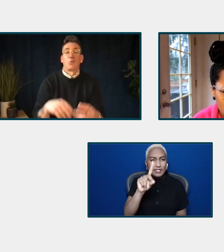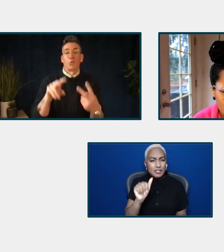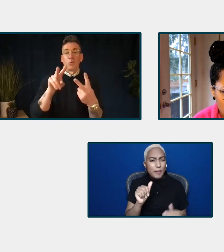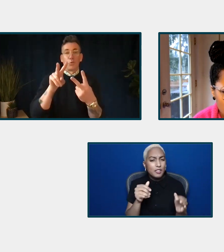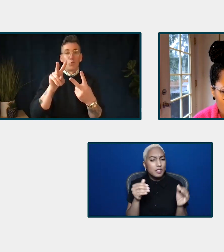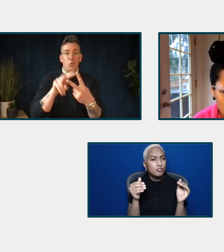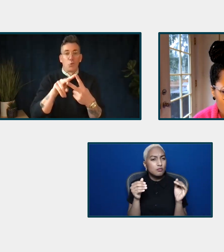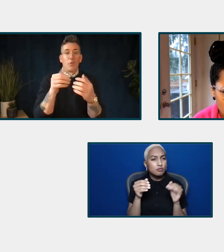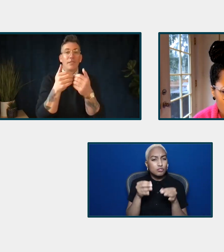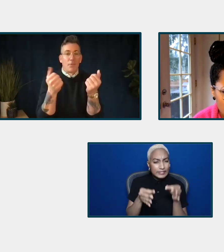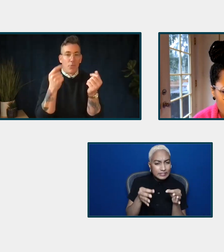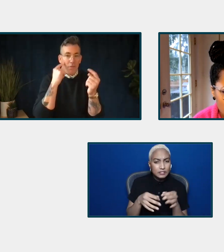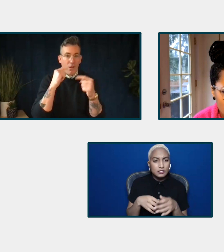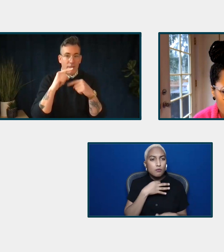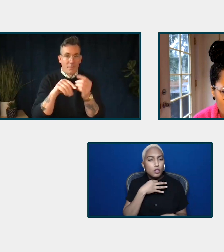Wow.